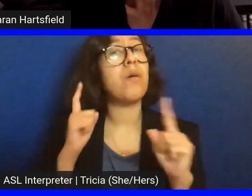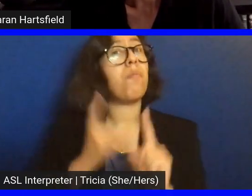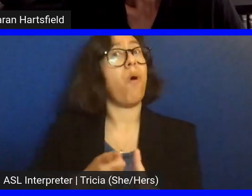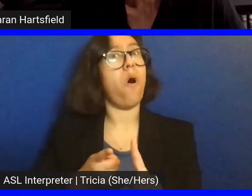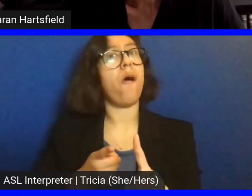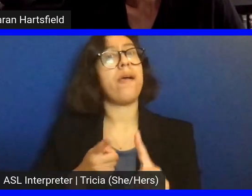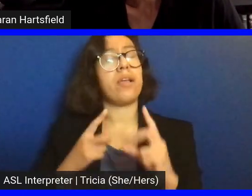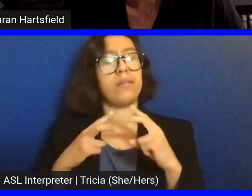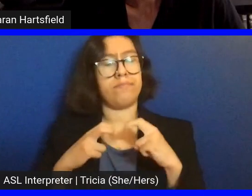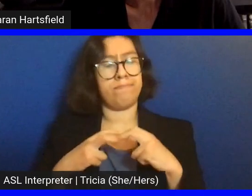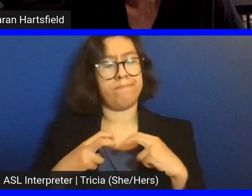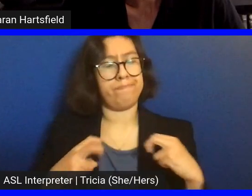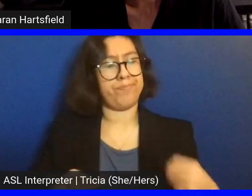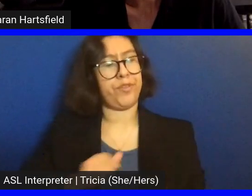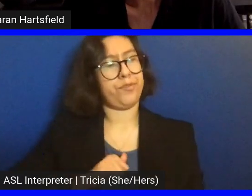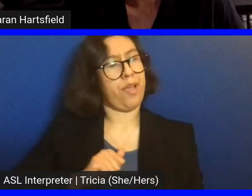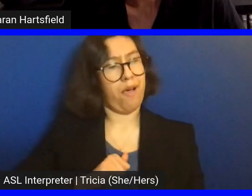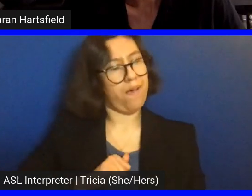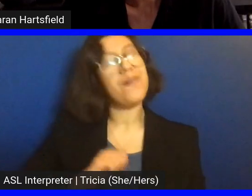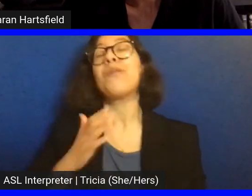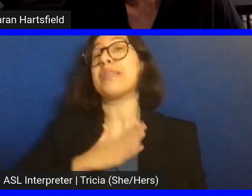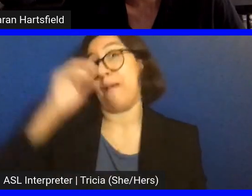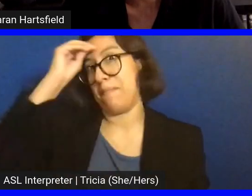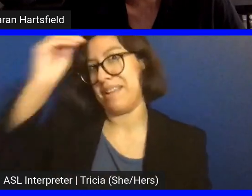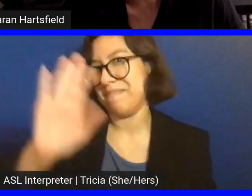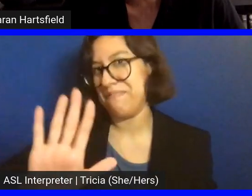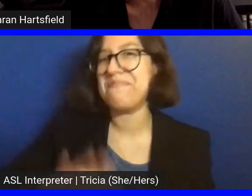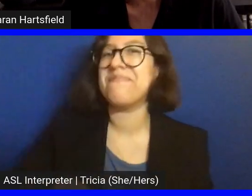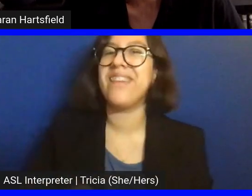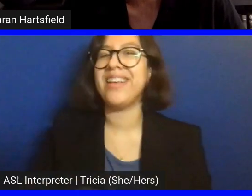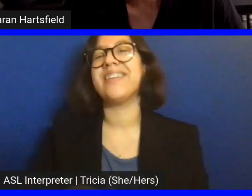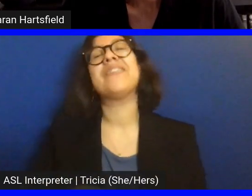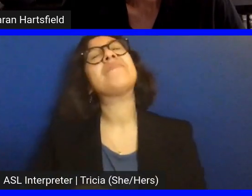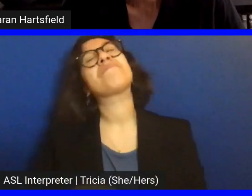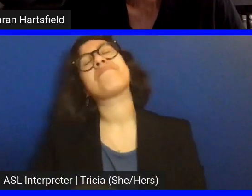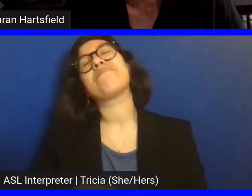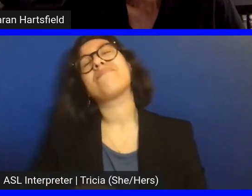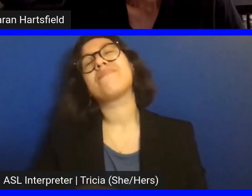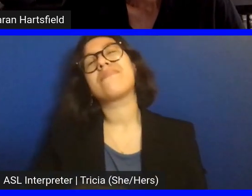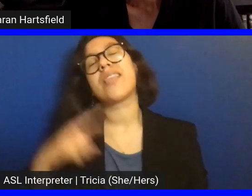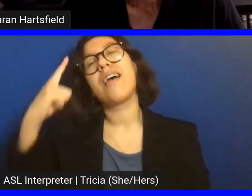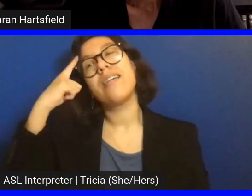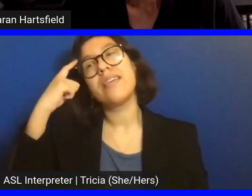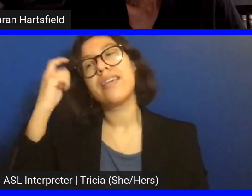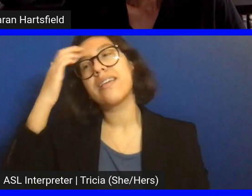know, that's my opinion. but